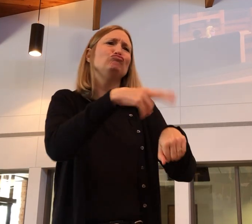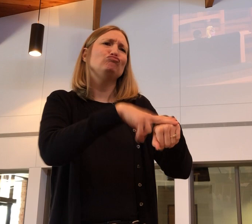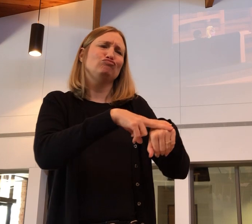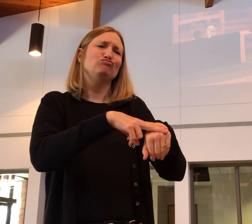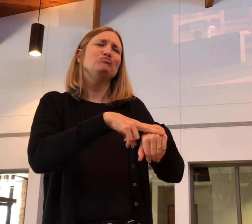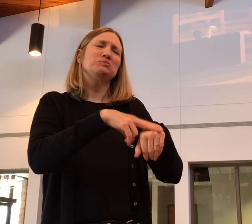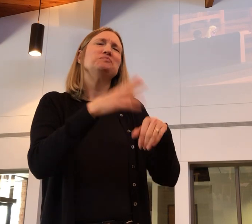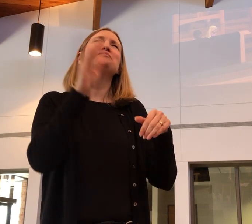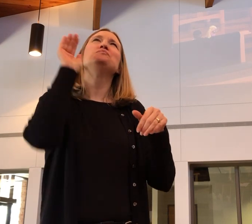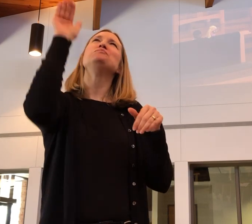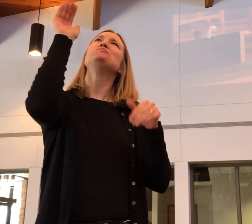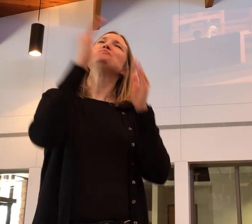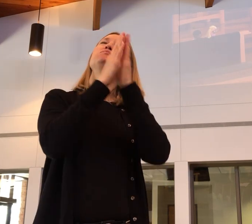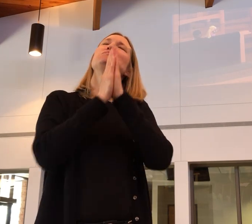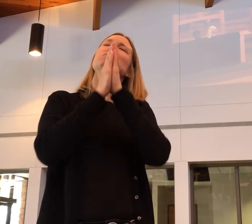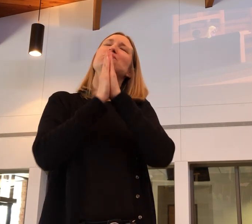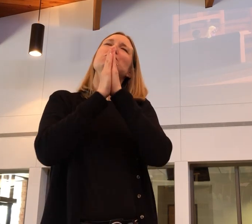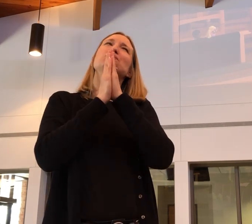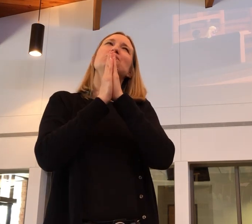pray.